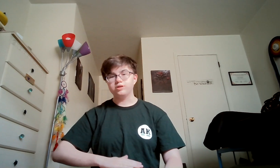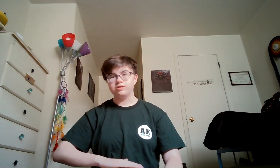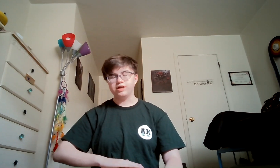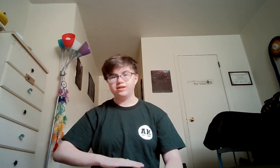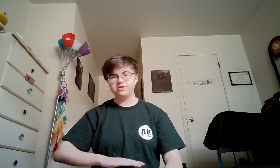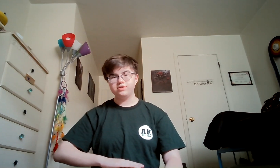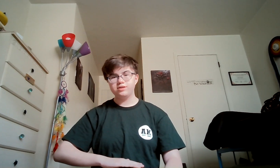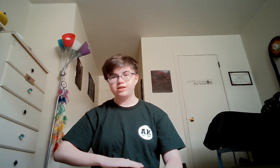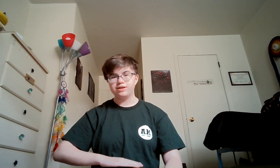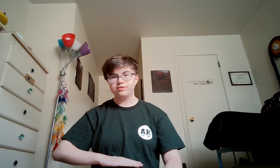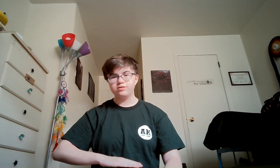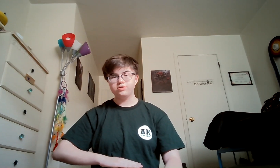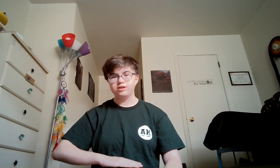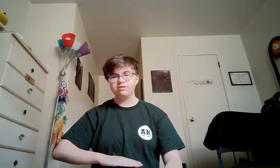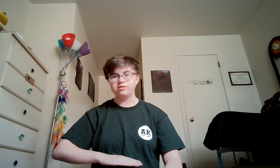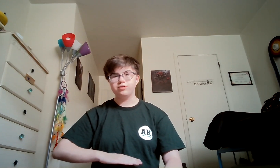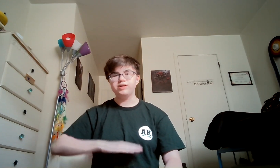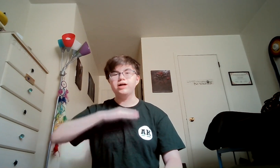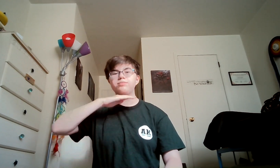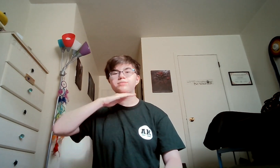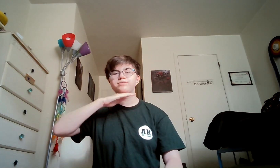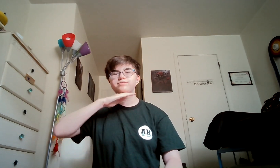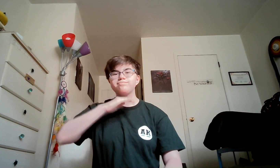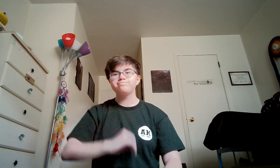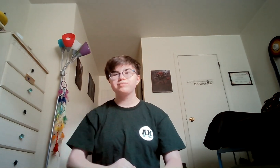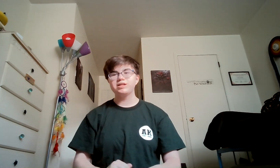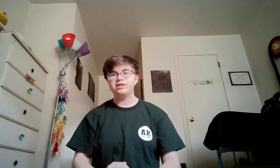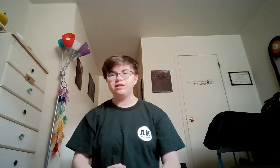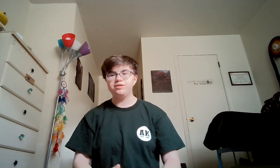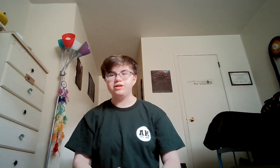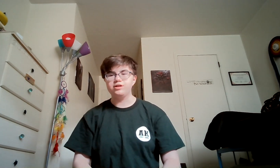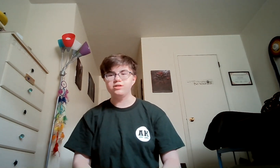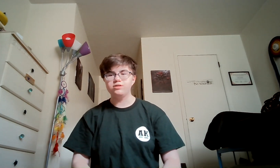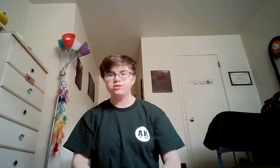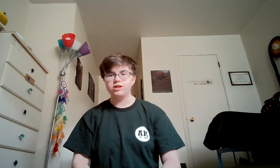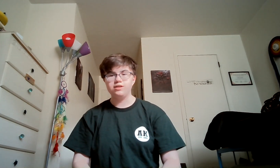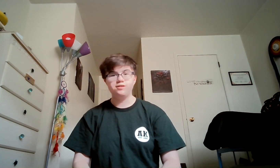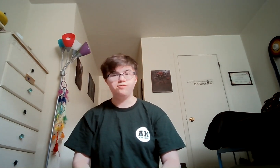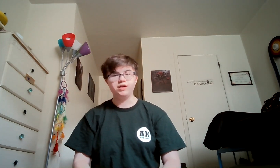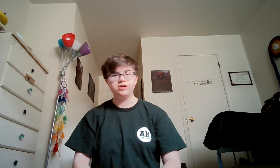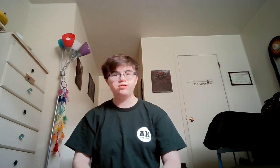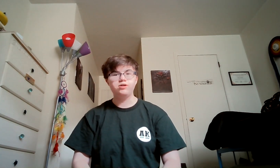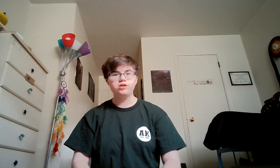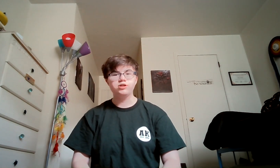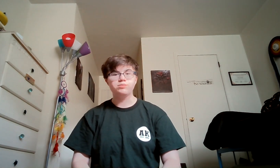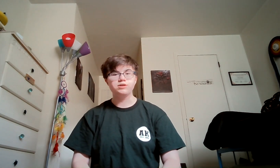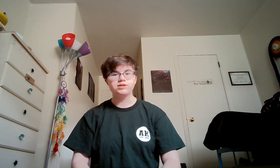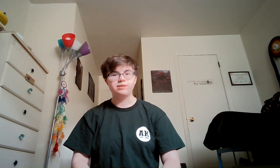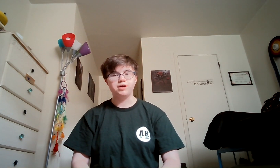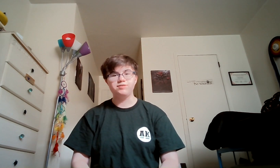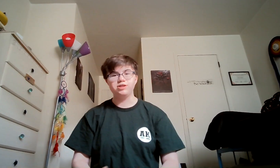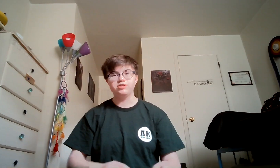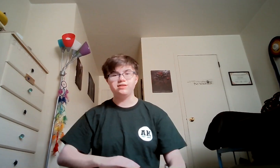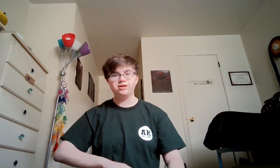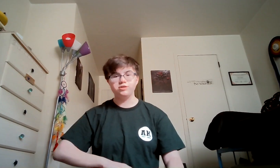your hand's here, and you just move it up. And then in the video, show the person like puffing their cheeks out. So